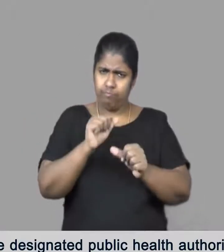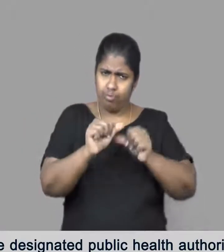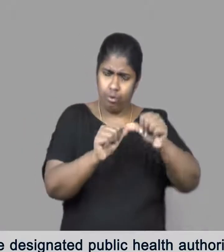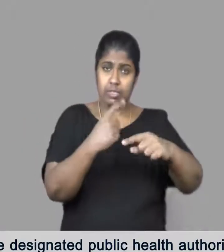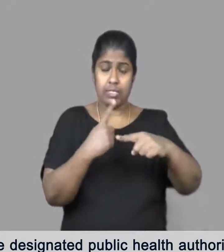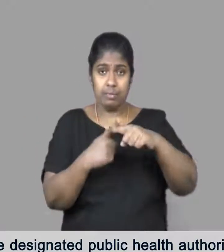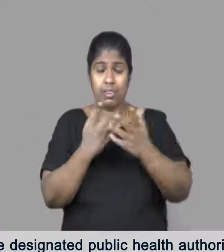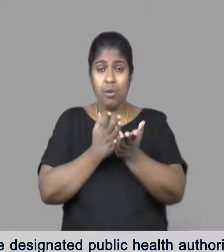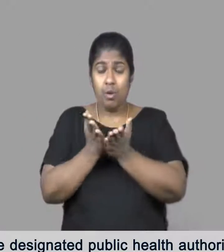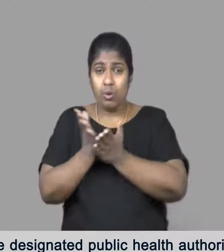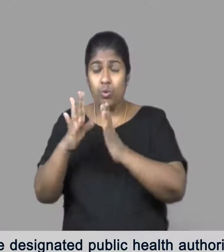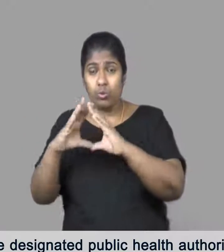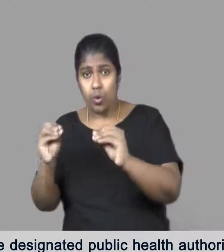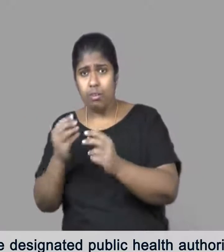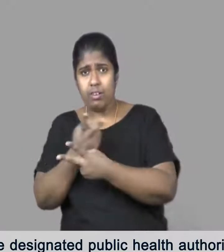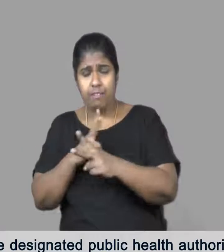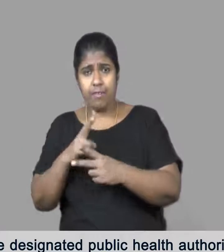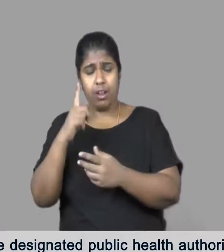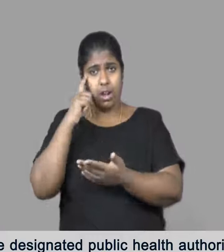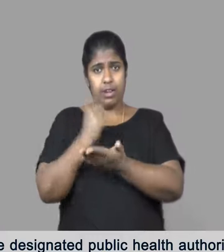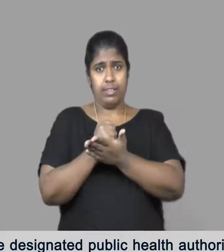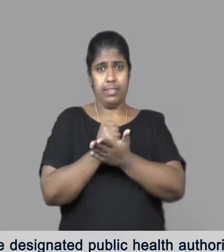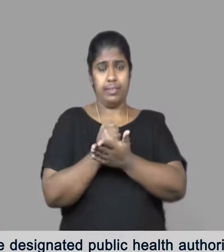regarding management of case,